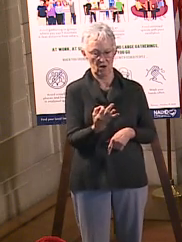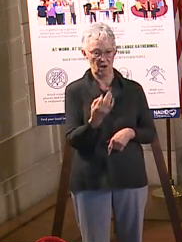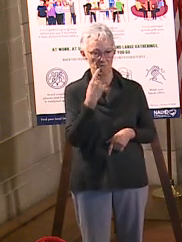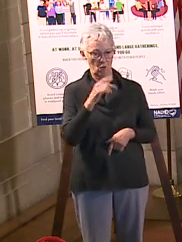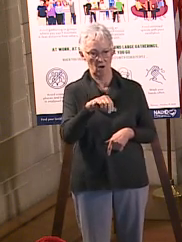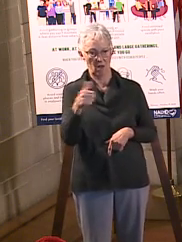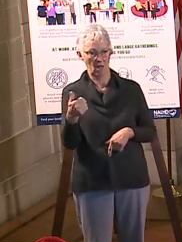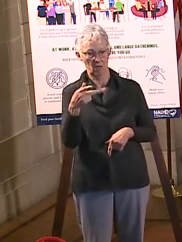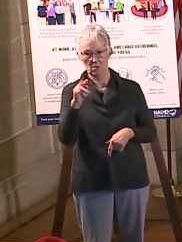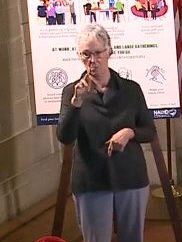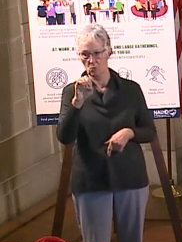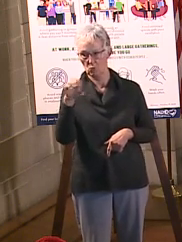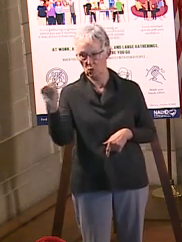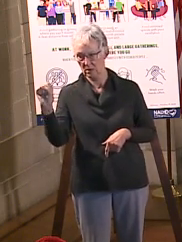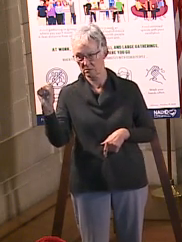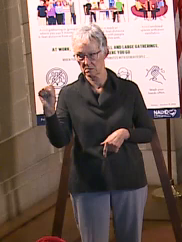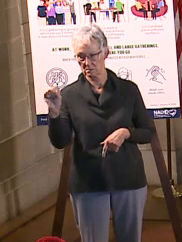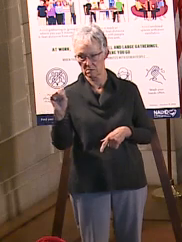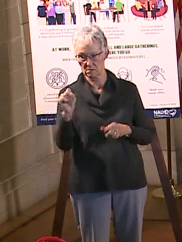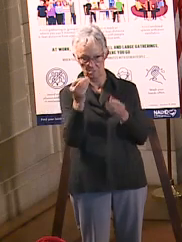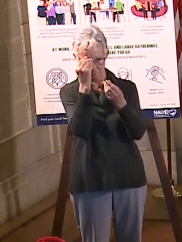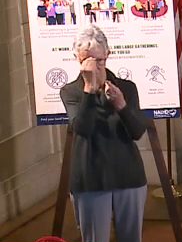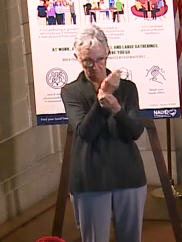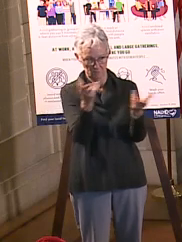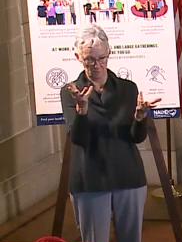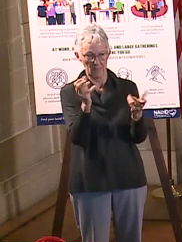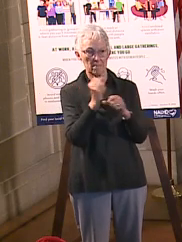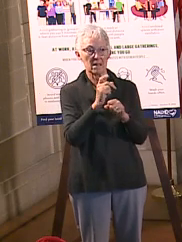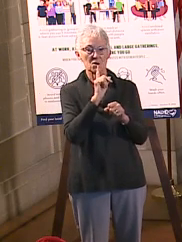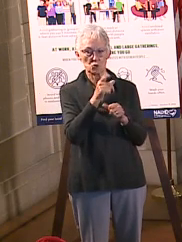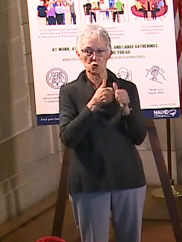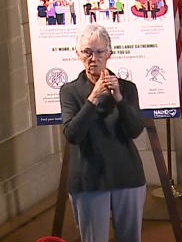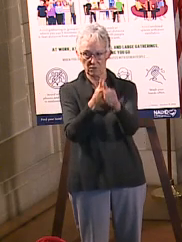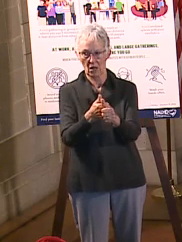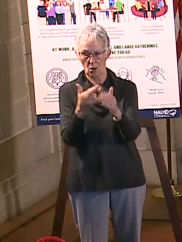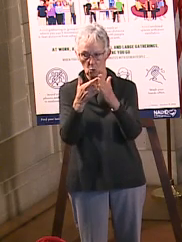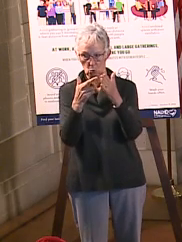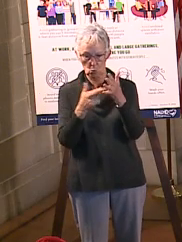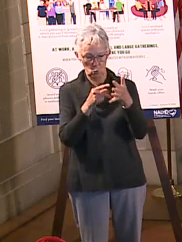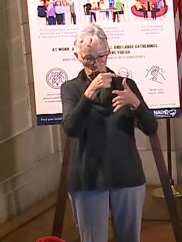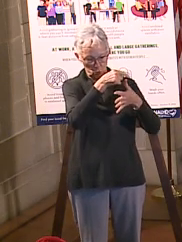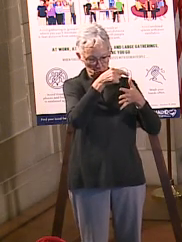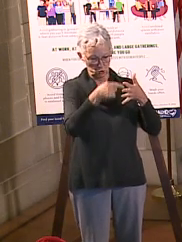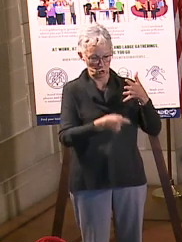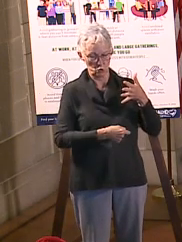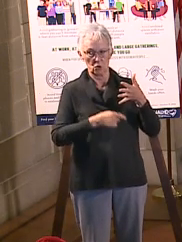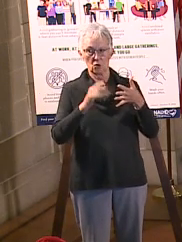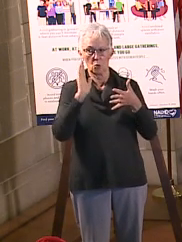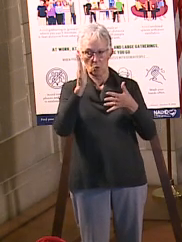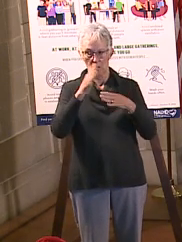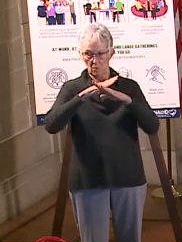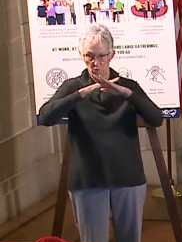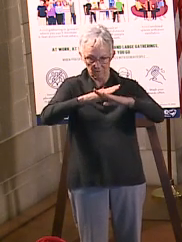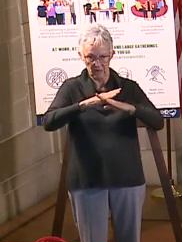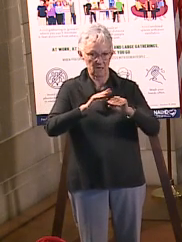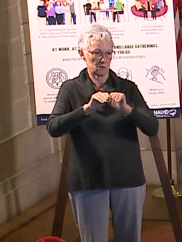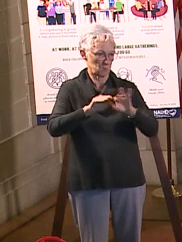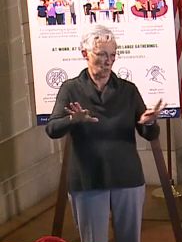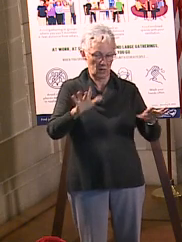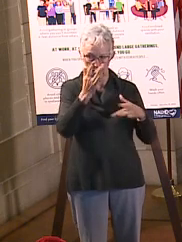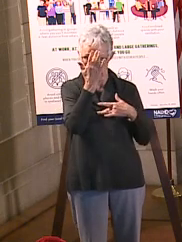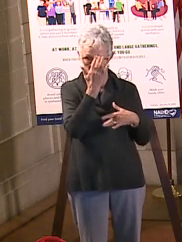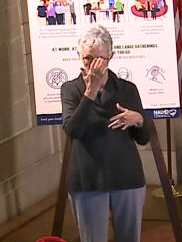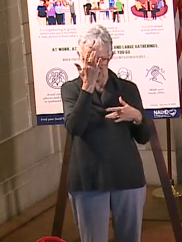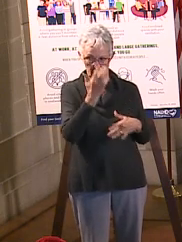Please continue to make sure you're practicing all of our good tools to be able to slow down the spread of the virus, keeping that 6 foot of distance, wearing a mask when you go